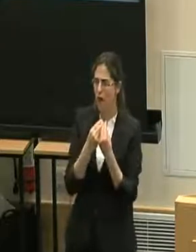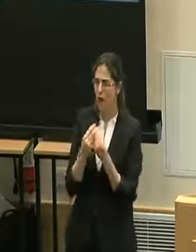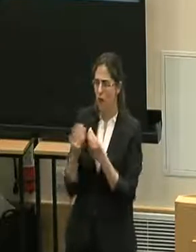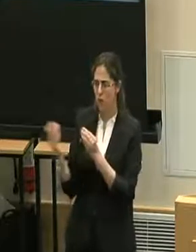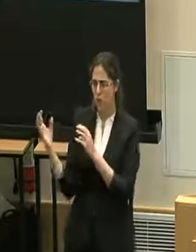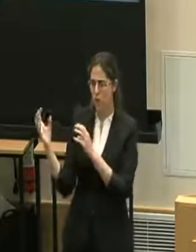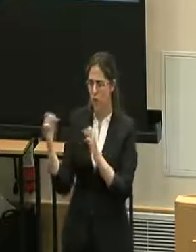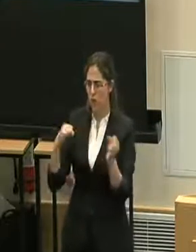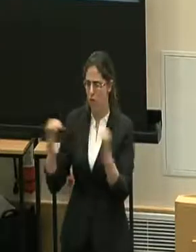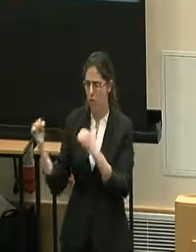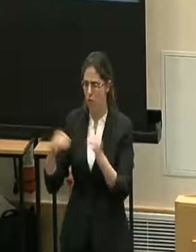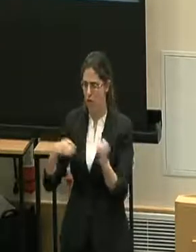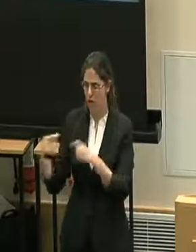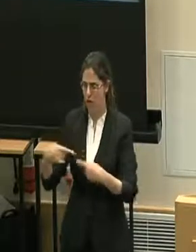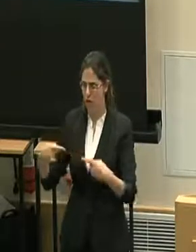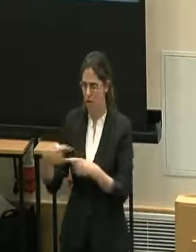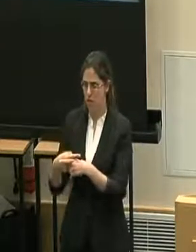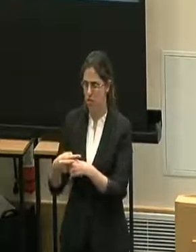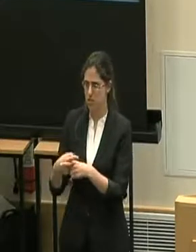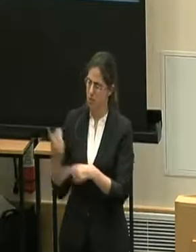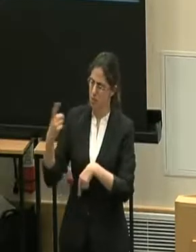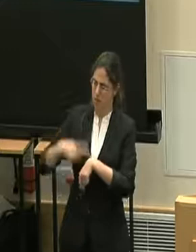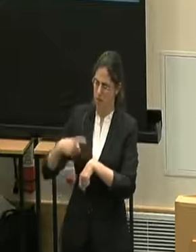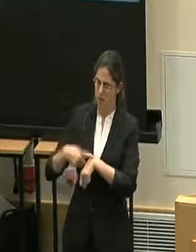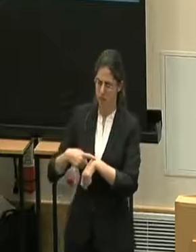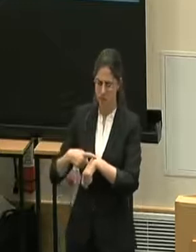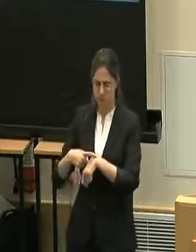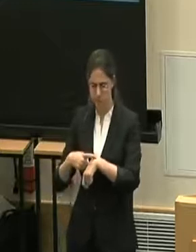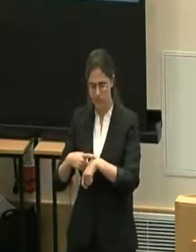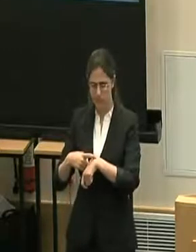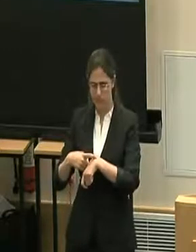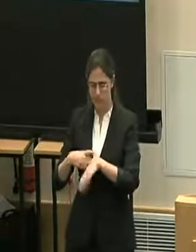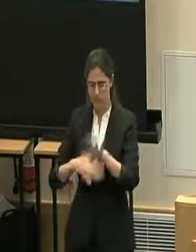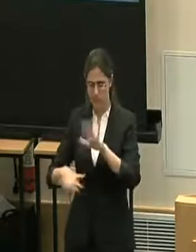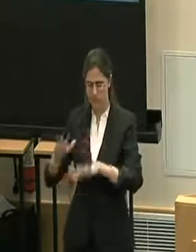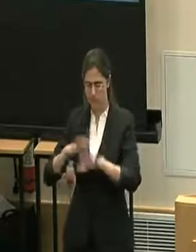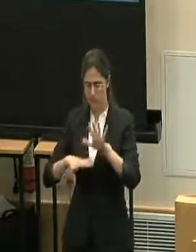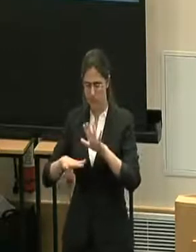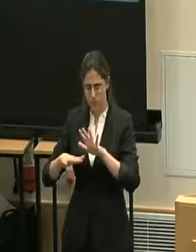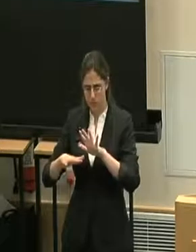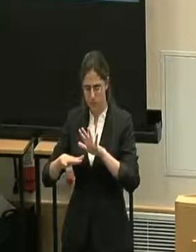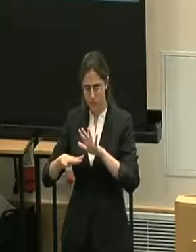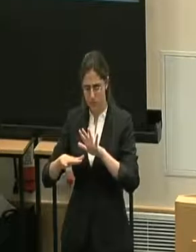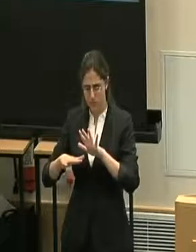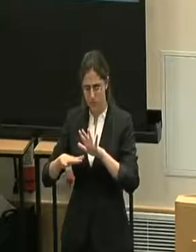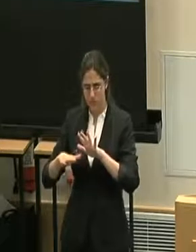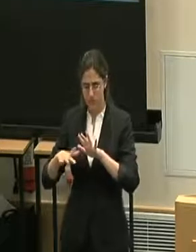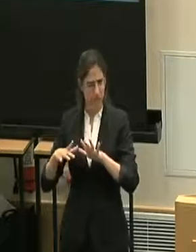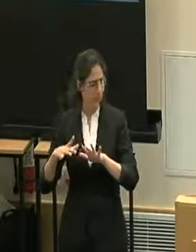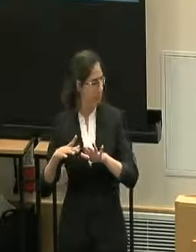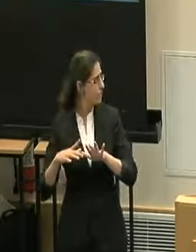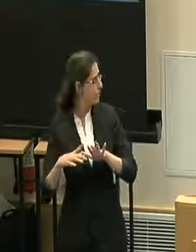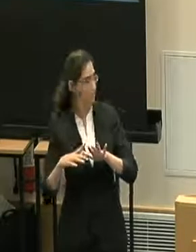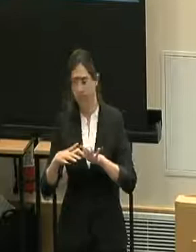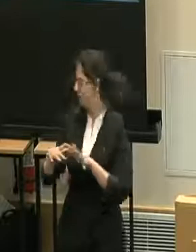conflicts, which in some ways sound churlish. I'd love to see that word up